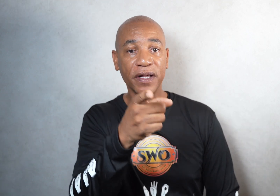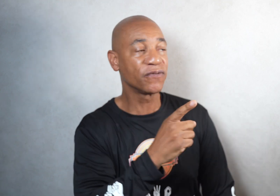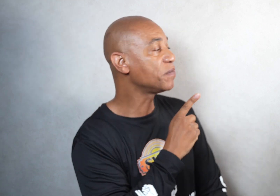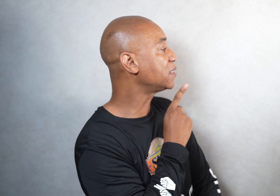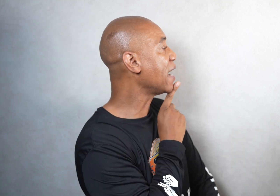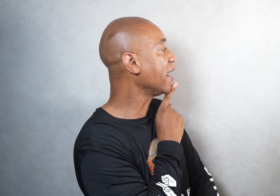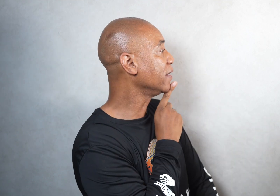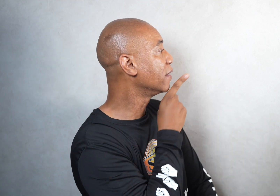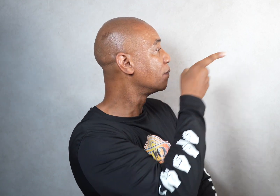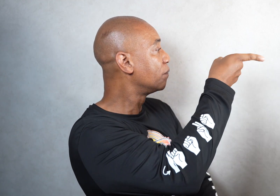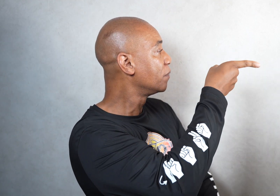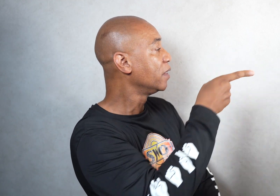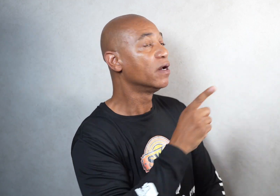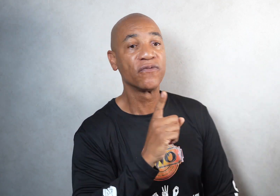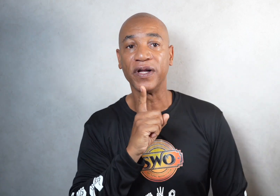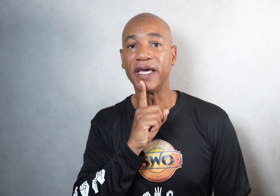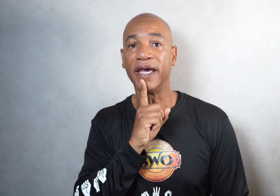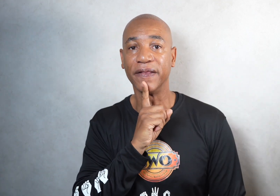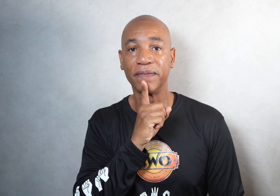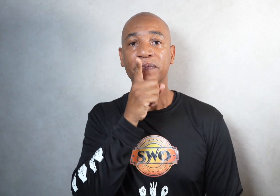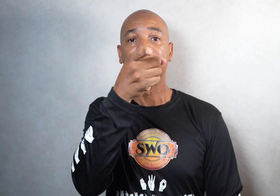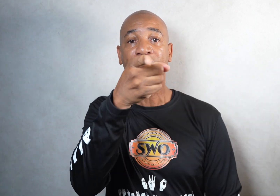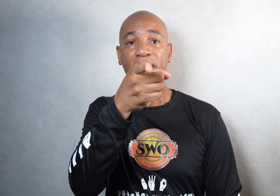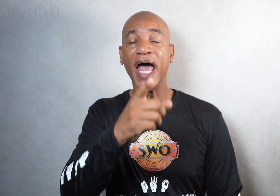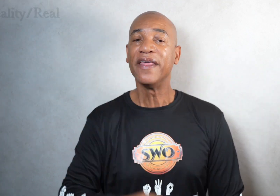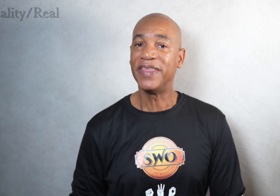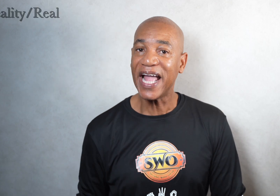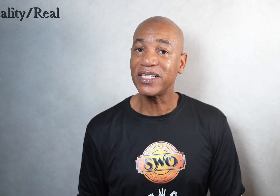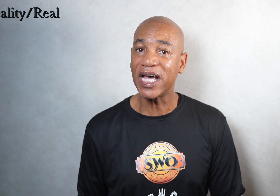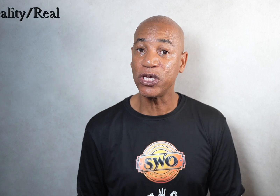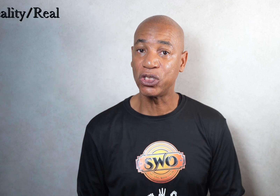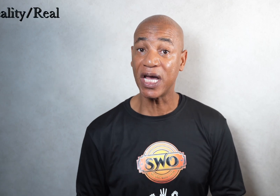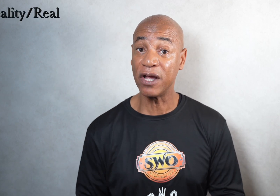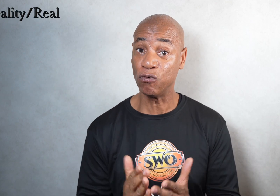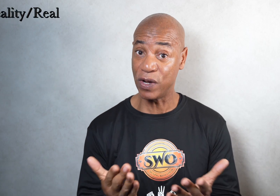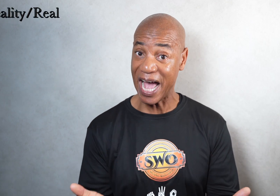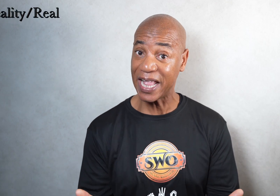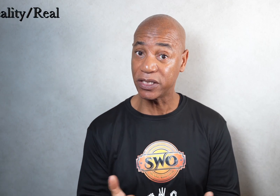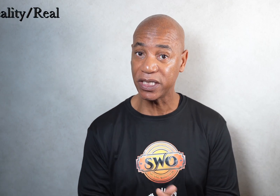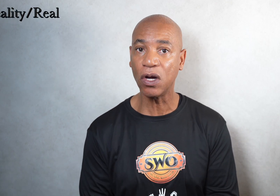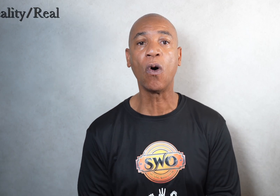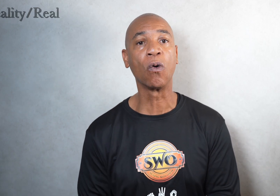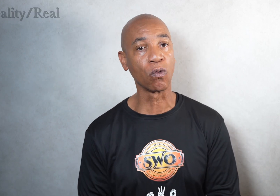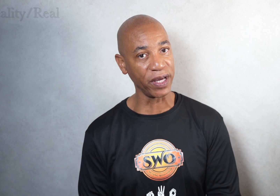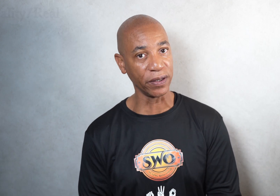From the side, front again. That is how you sign reality or real.